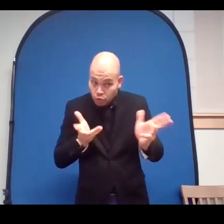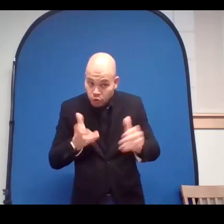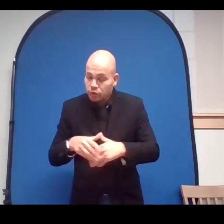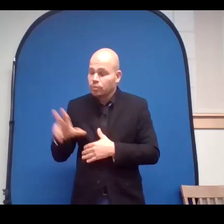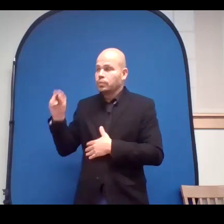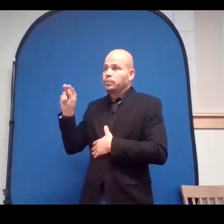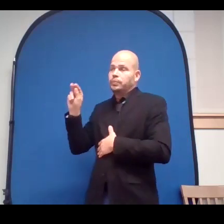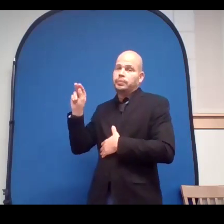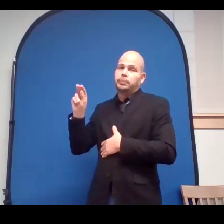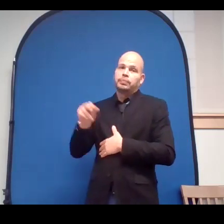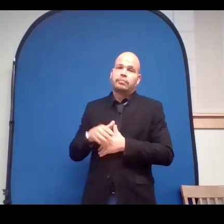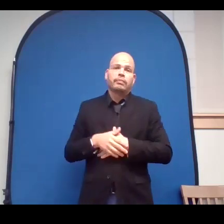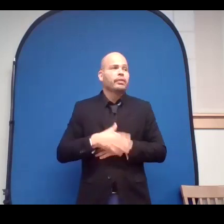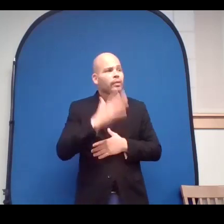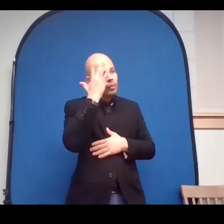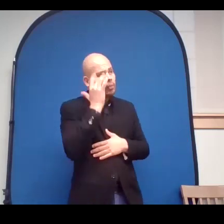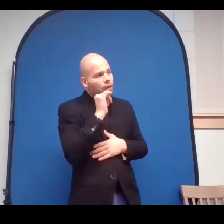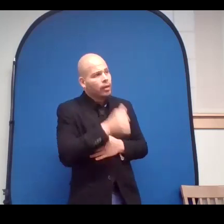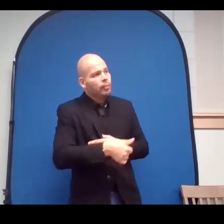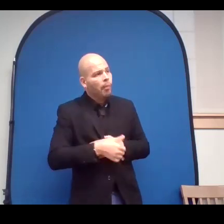Why not?